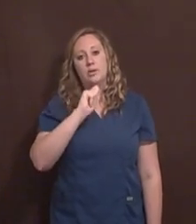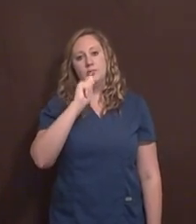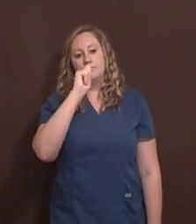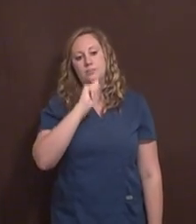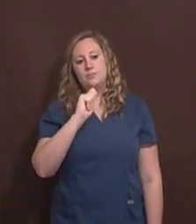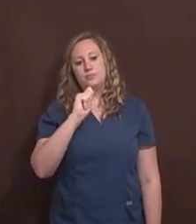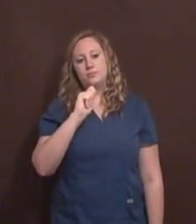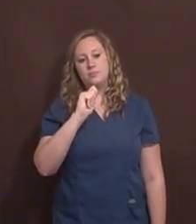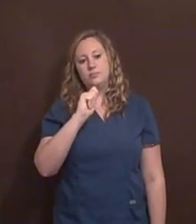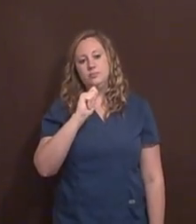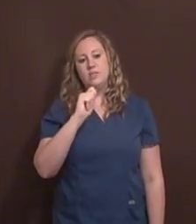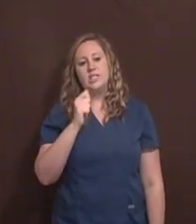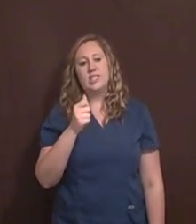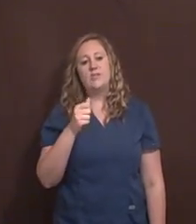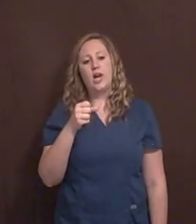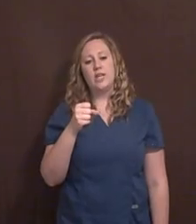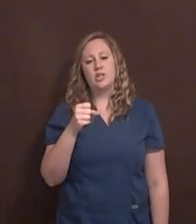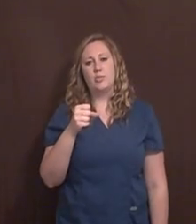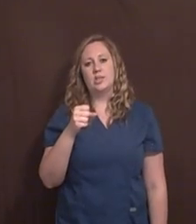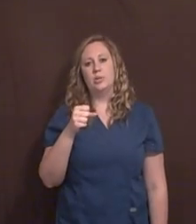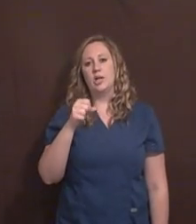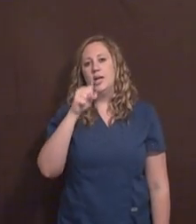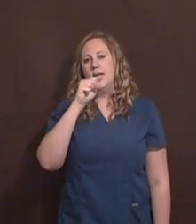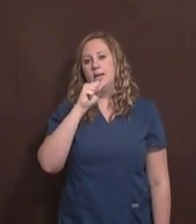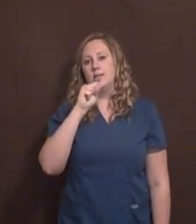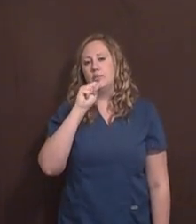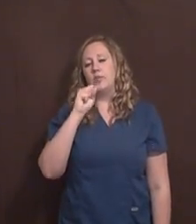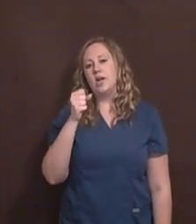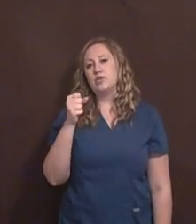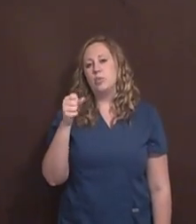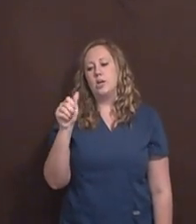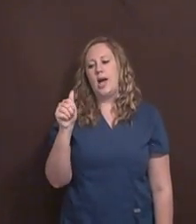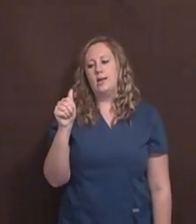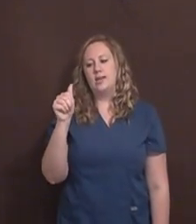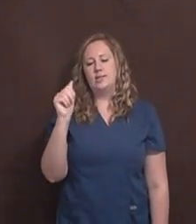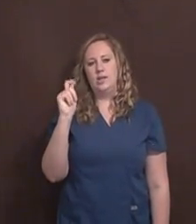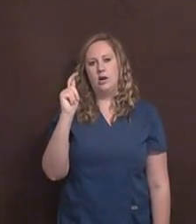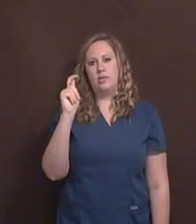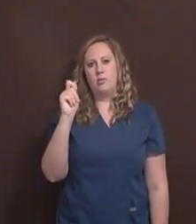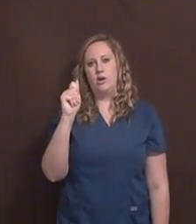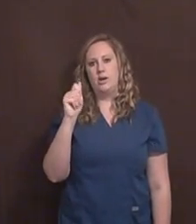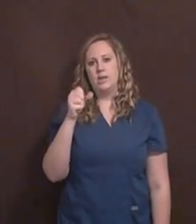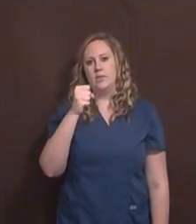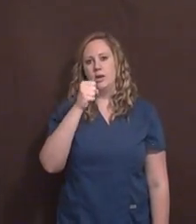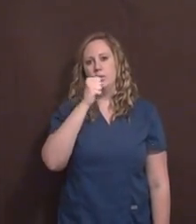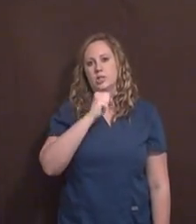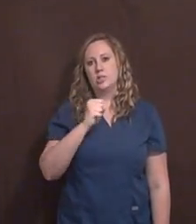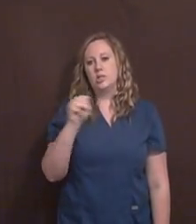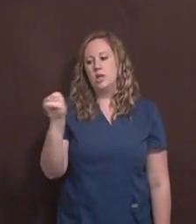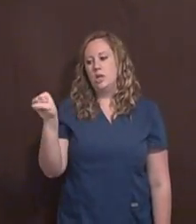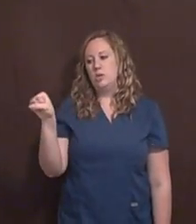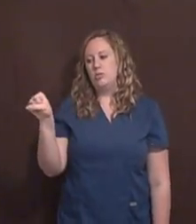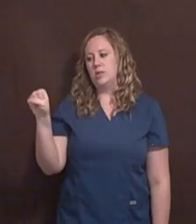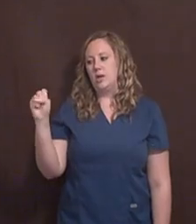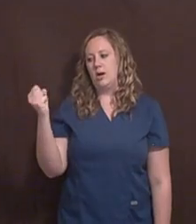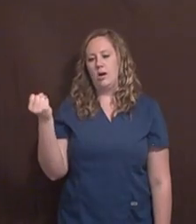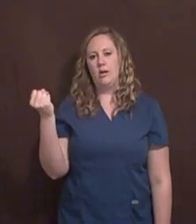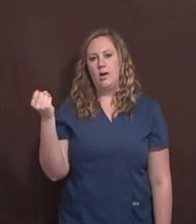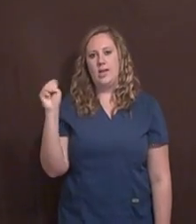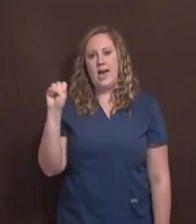popsicle. The sign for ice cream was similar, except for ice cream we're not extending our thumb or index finger, we're just using an